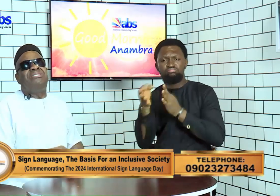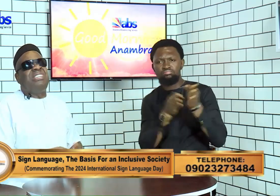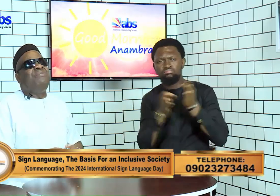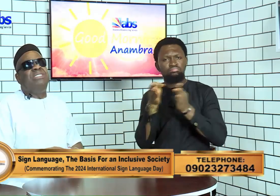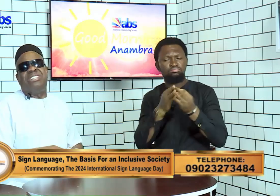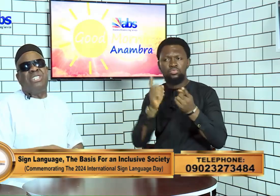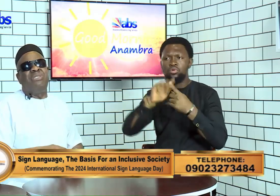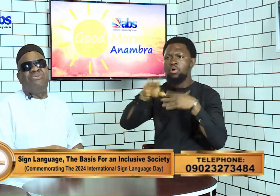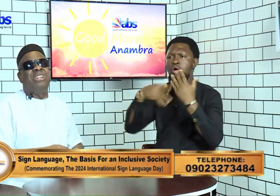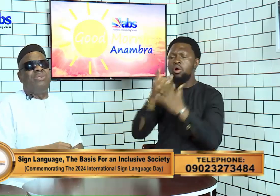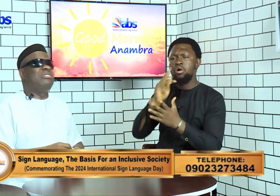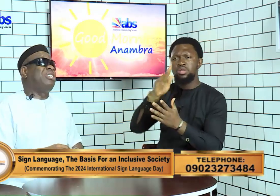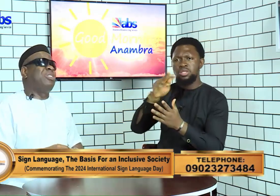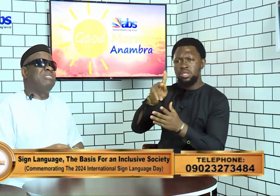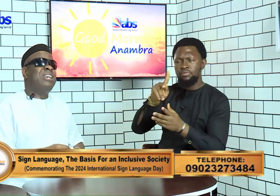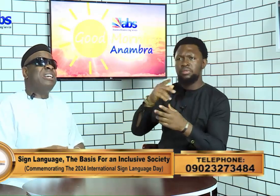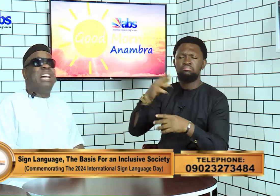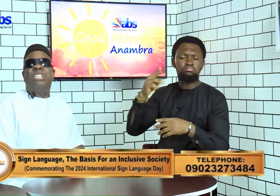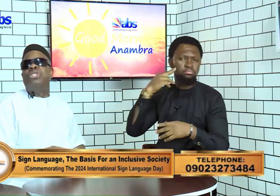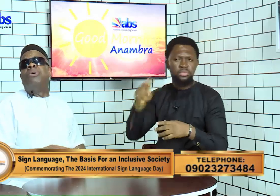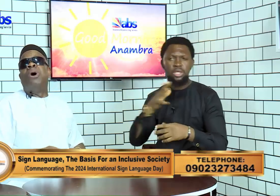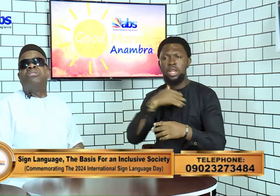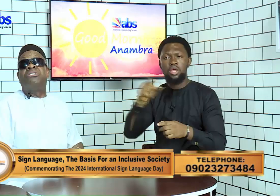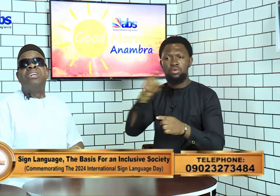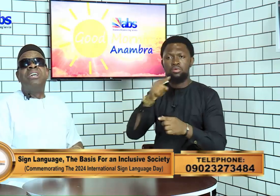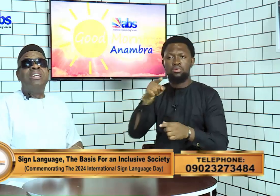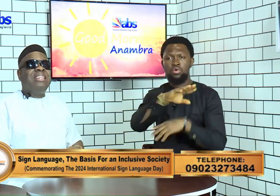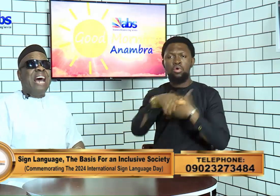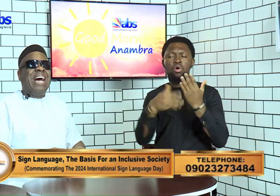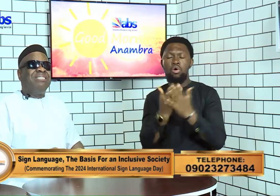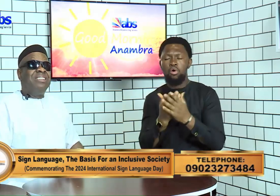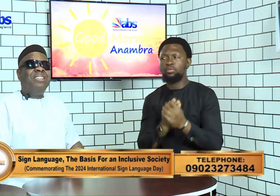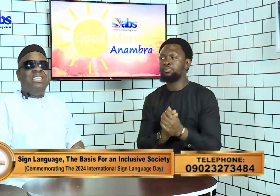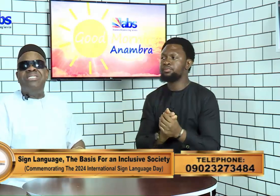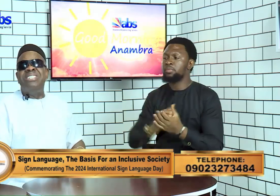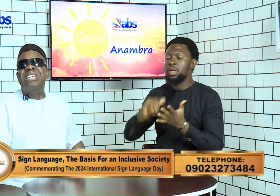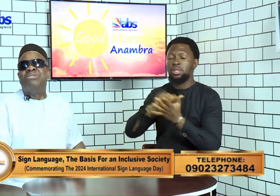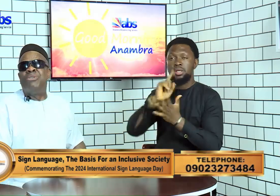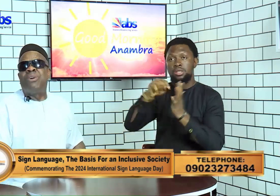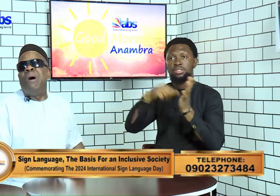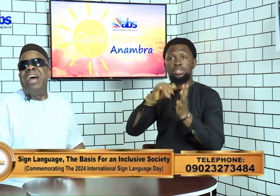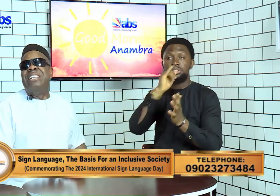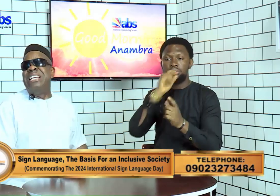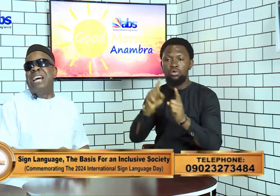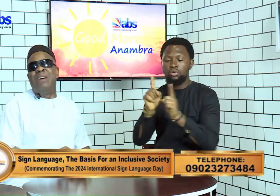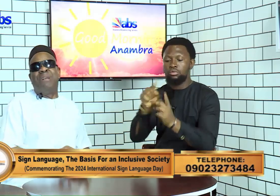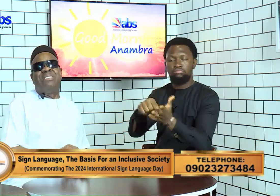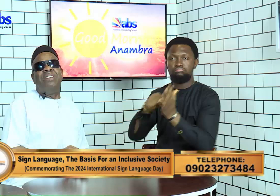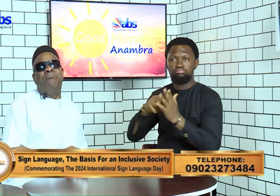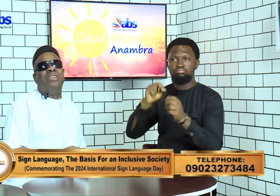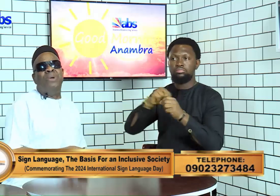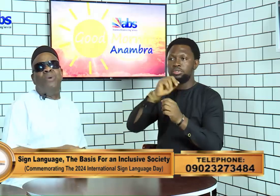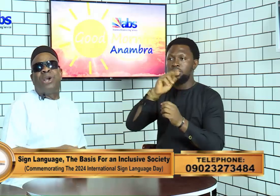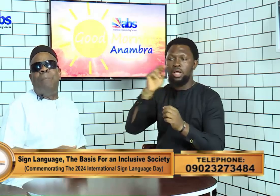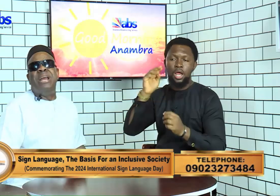these TV stations, radio stations like yours, that this is required in Anambra State.